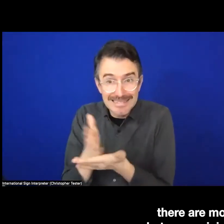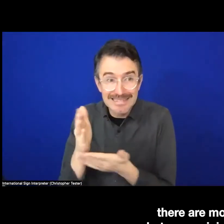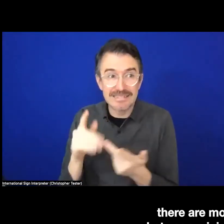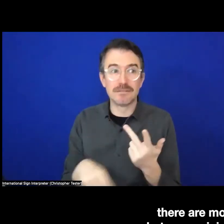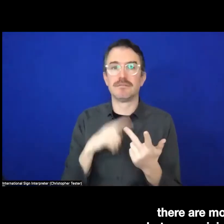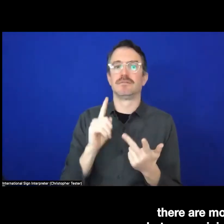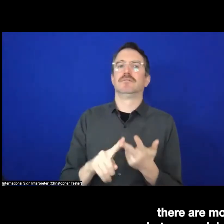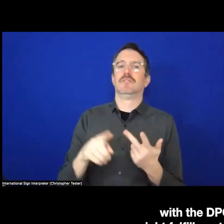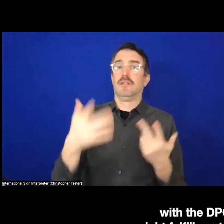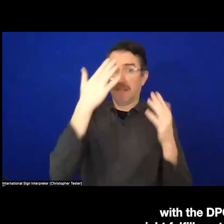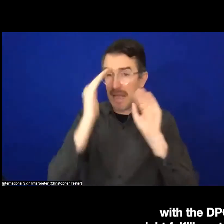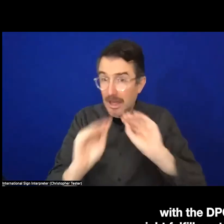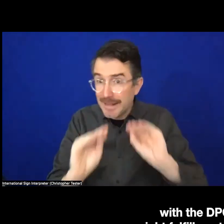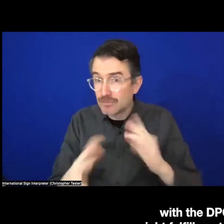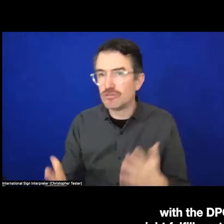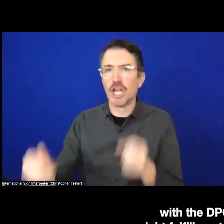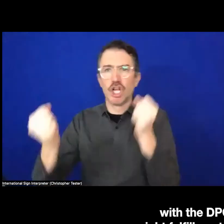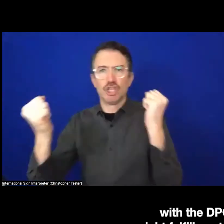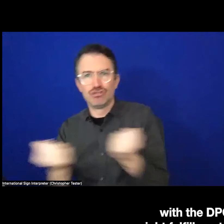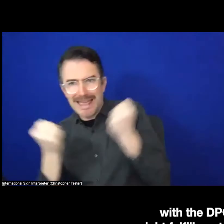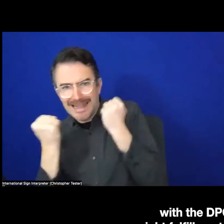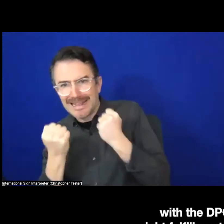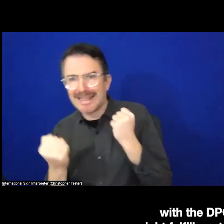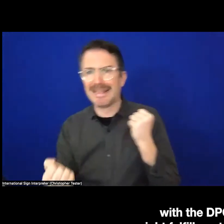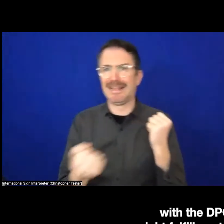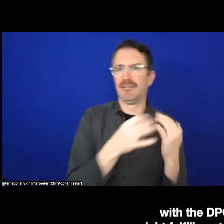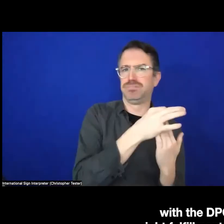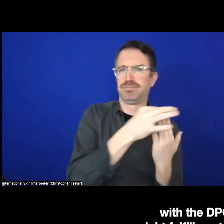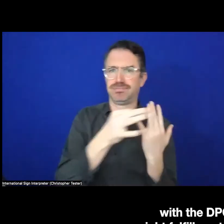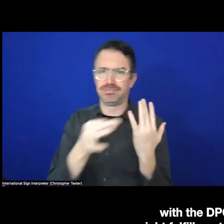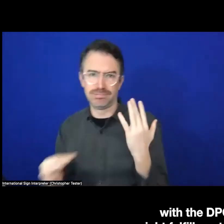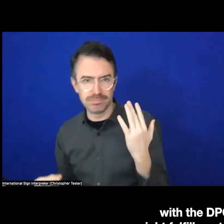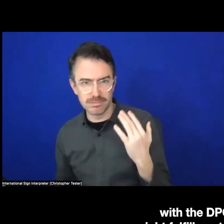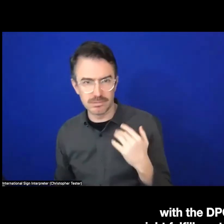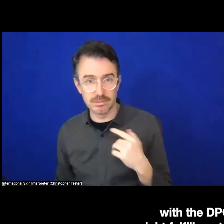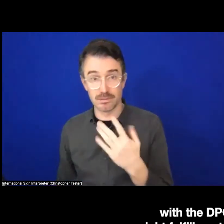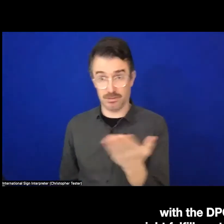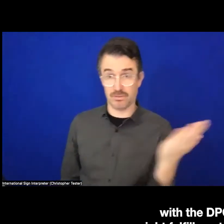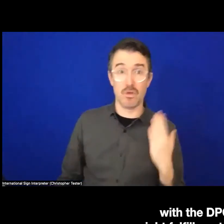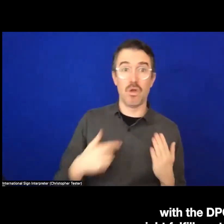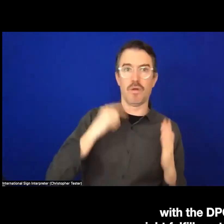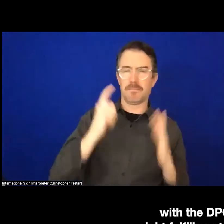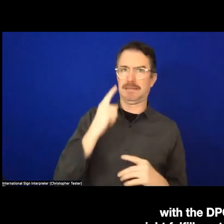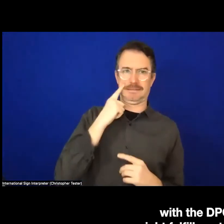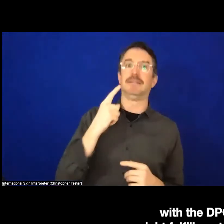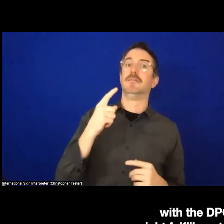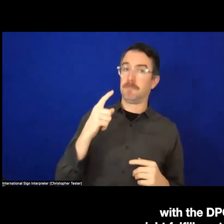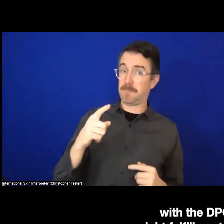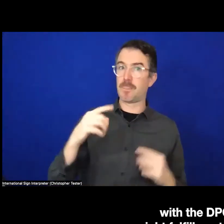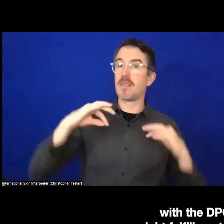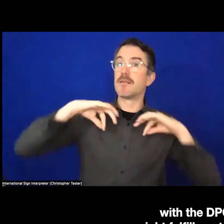between ministries and local governments with the DPOs to implement the disability right fulfillment,